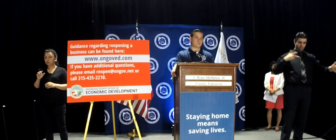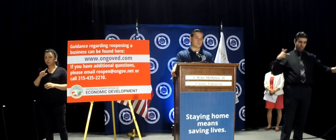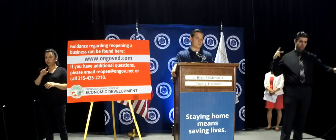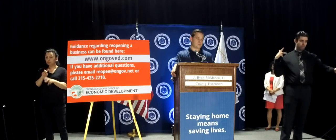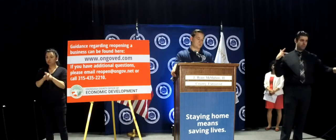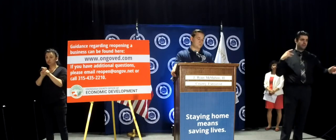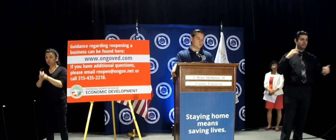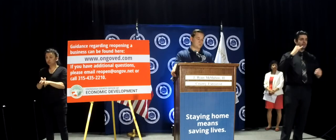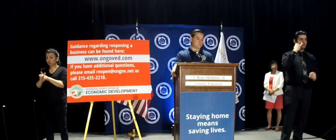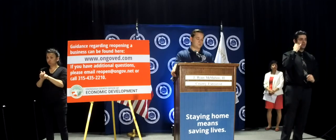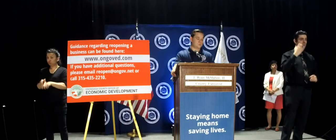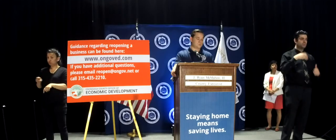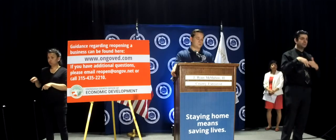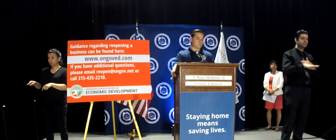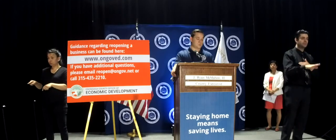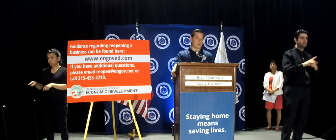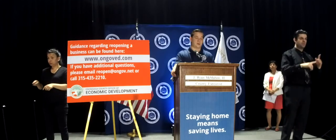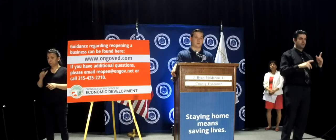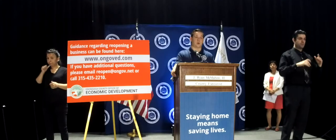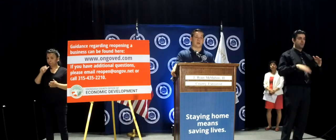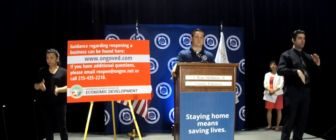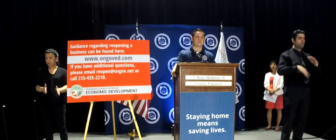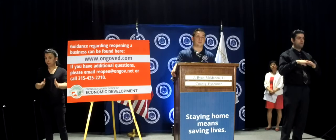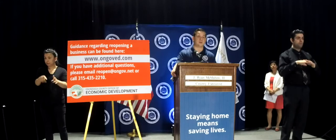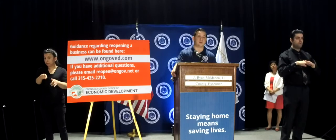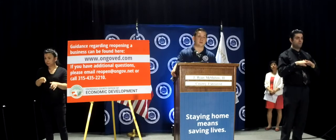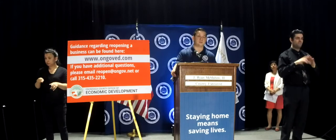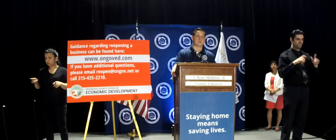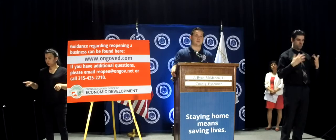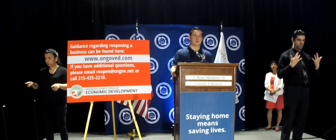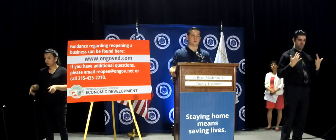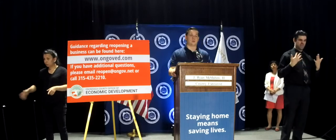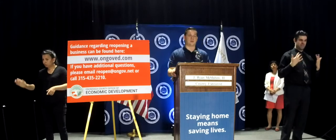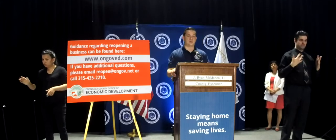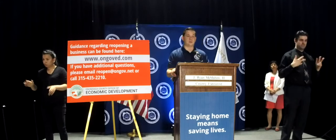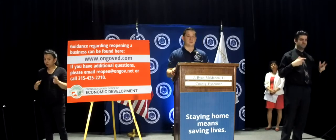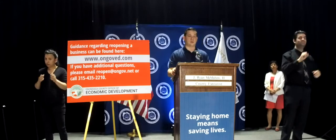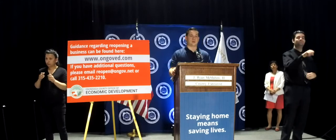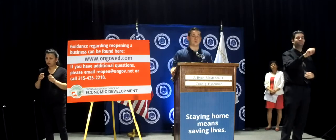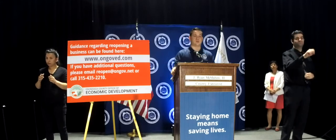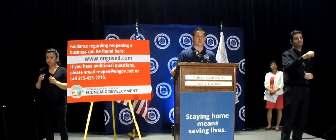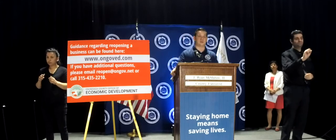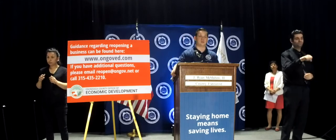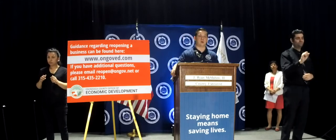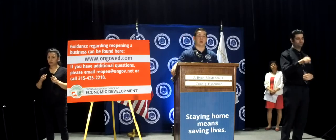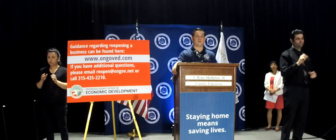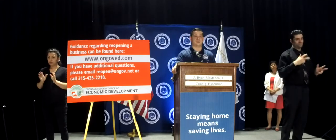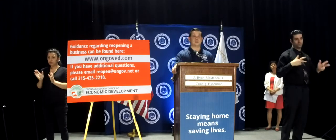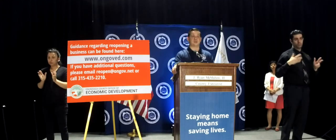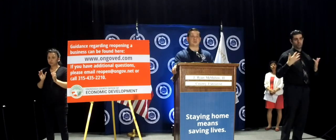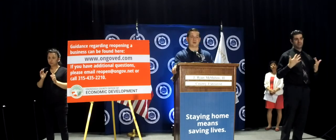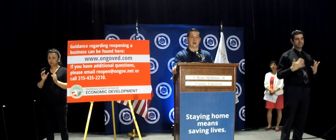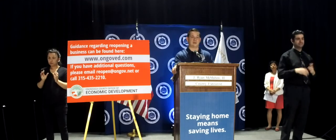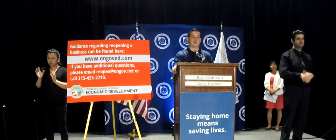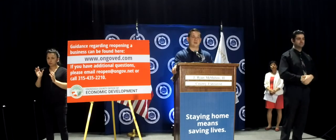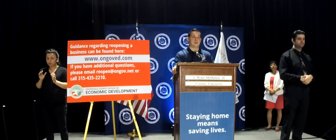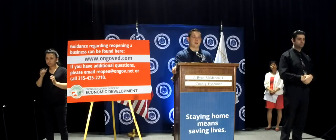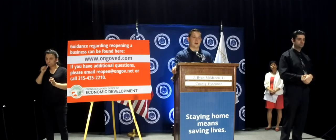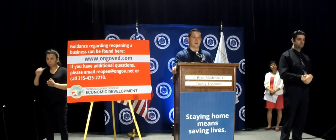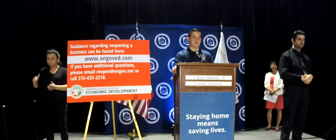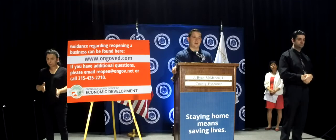be the next in? Is there a process to wait? Yeah, they're going to have to wait. And so certainly we'll see tomorrow if that's an issue or